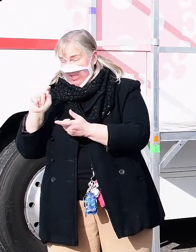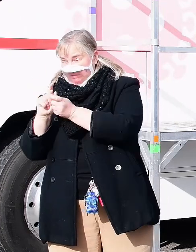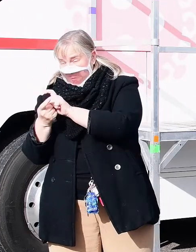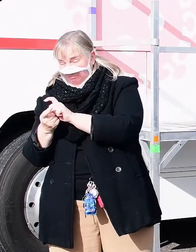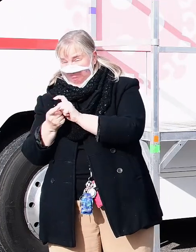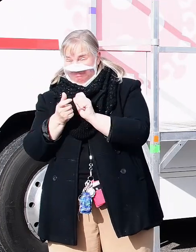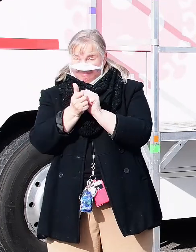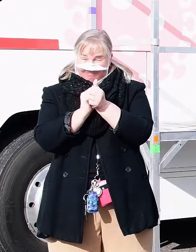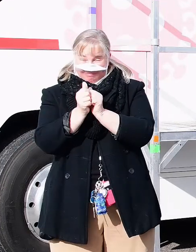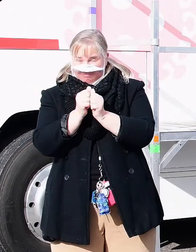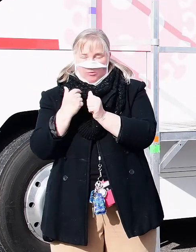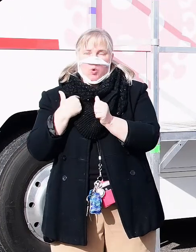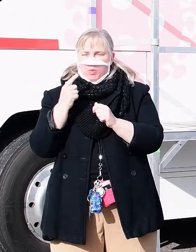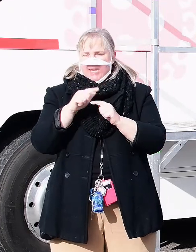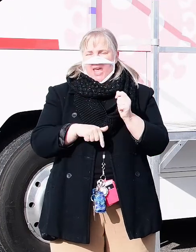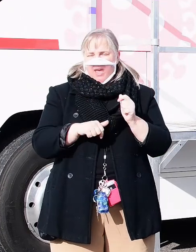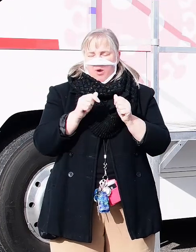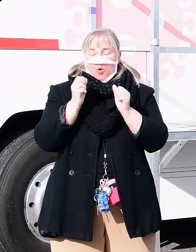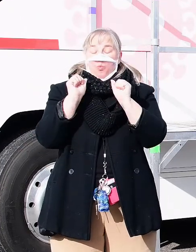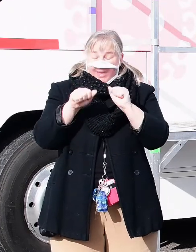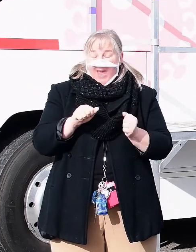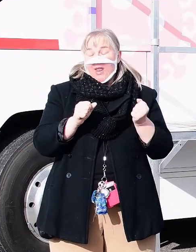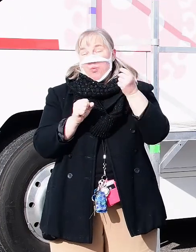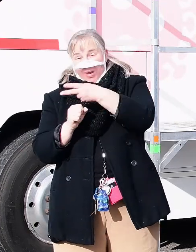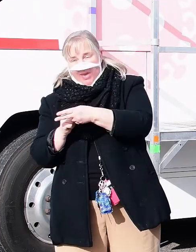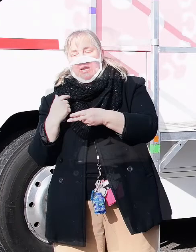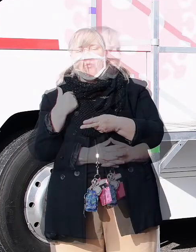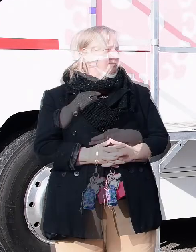win, and we must win. Thank you.